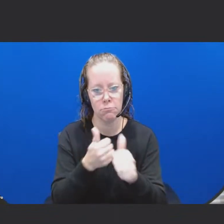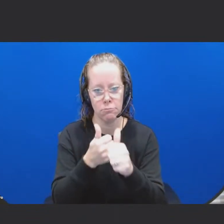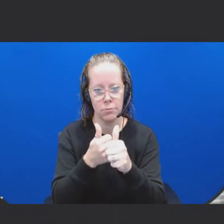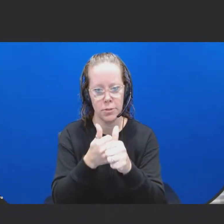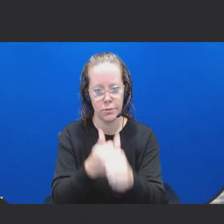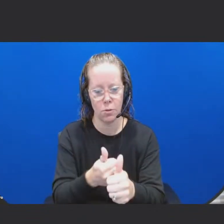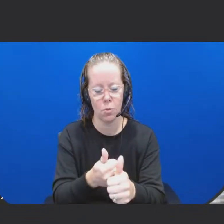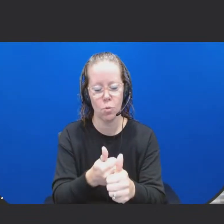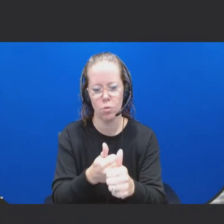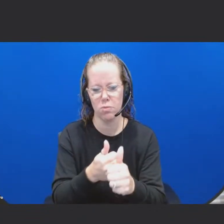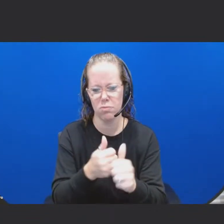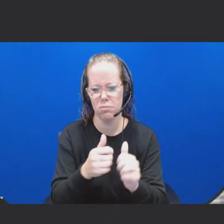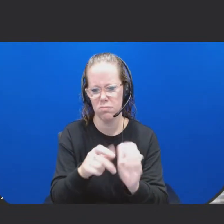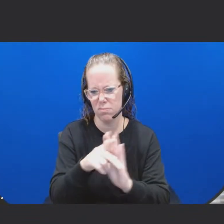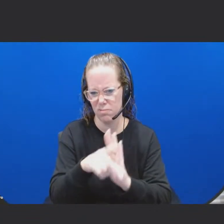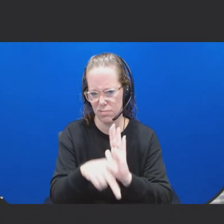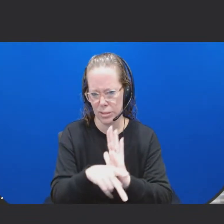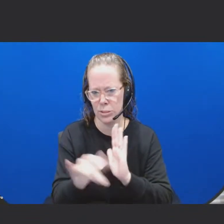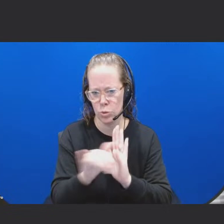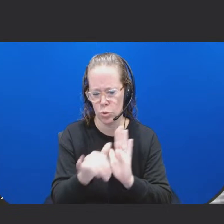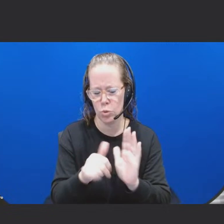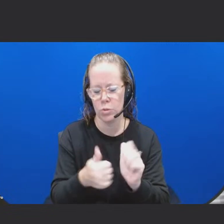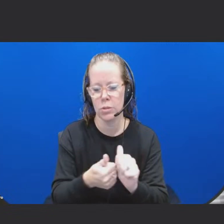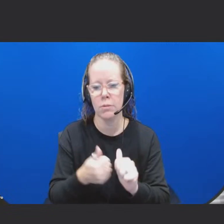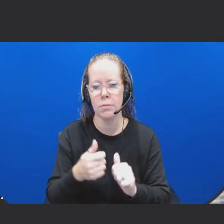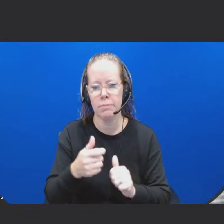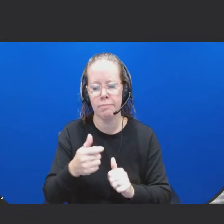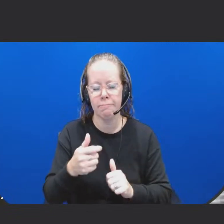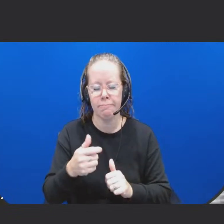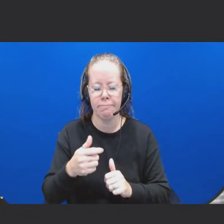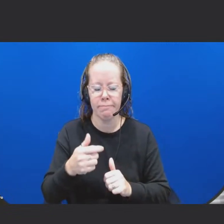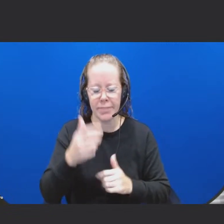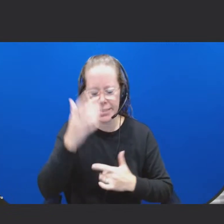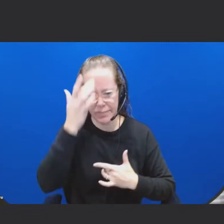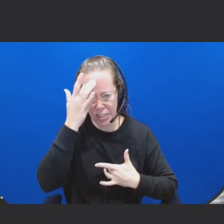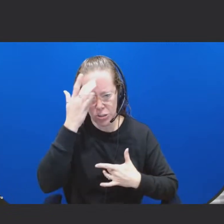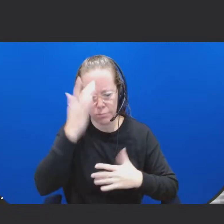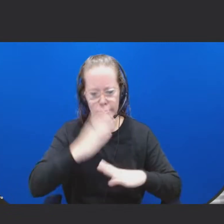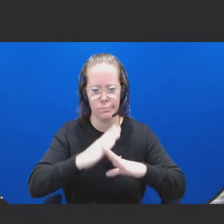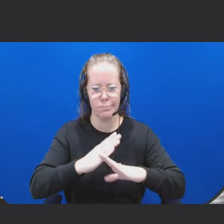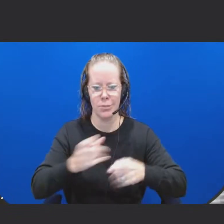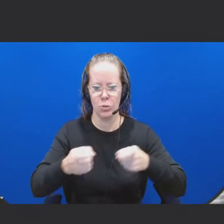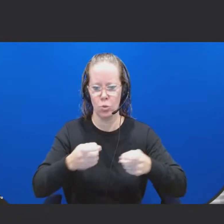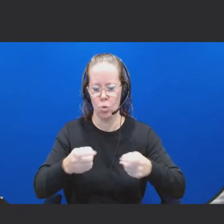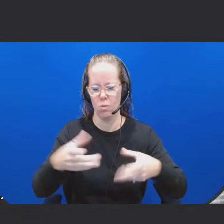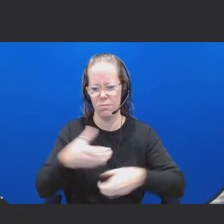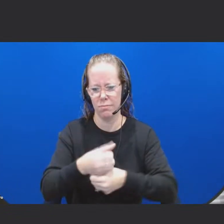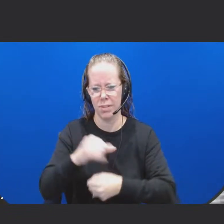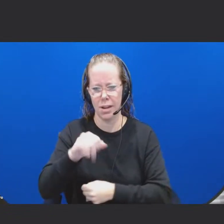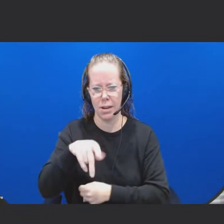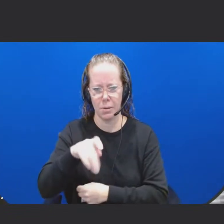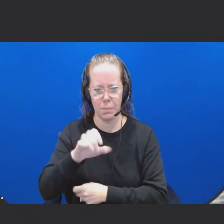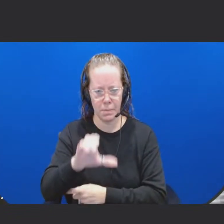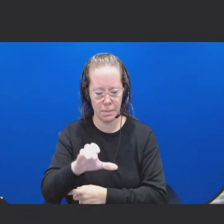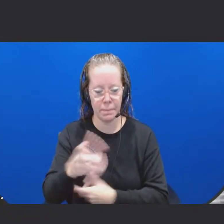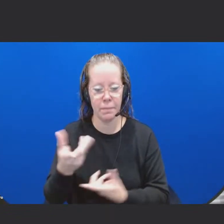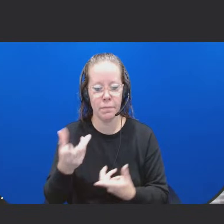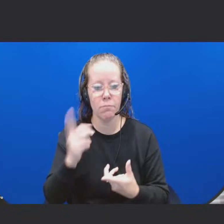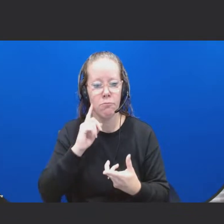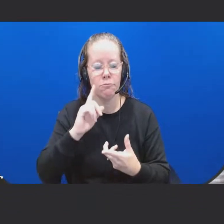that's infection prevention and control, protocols that would be in place for family members